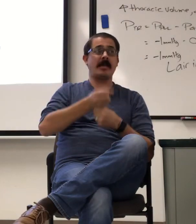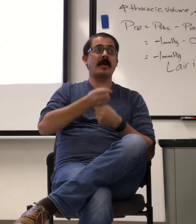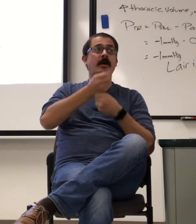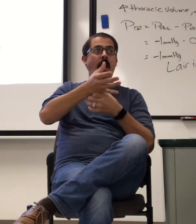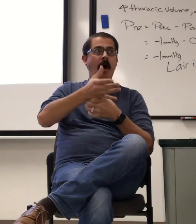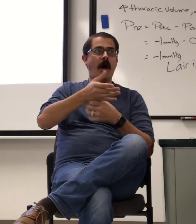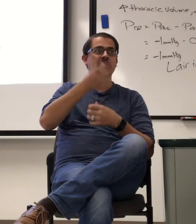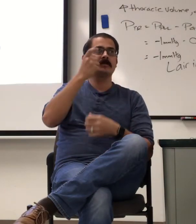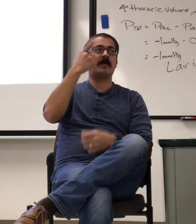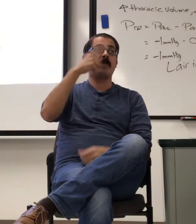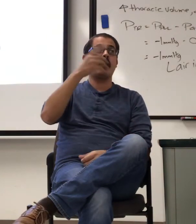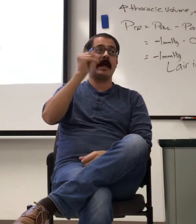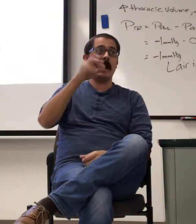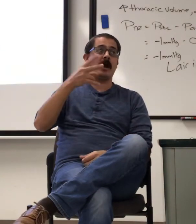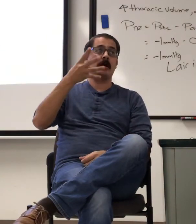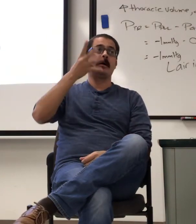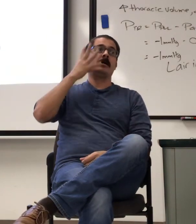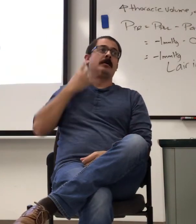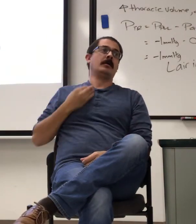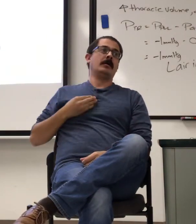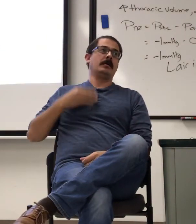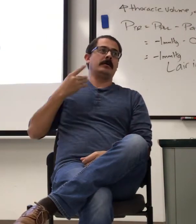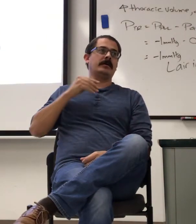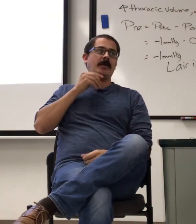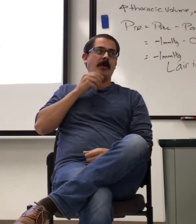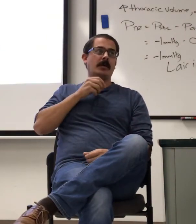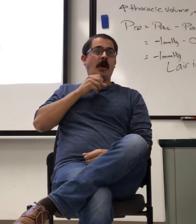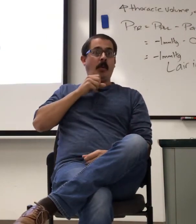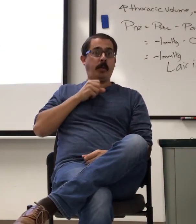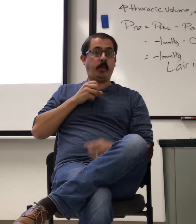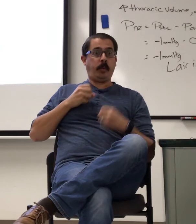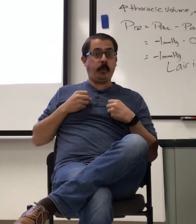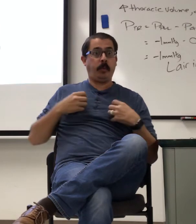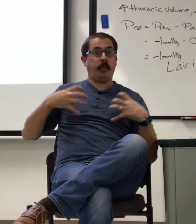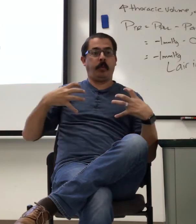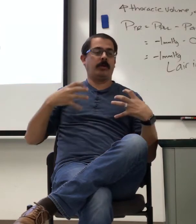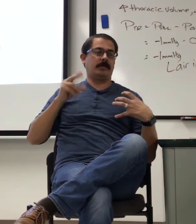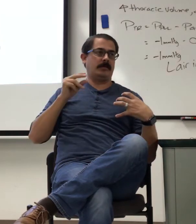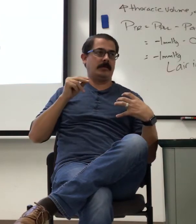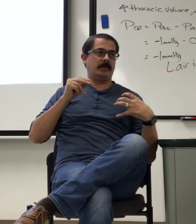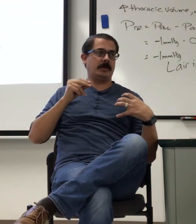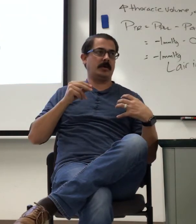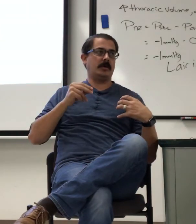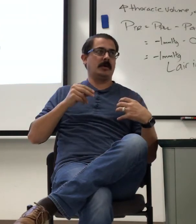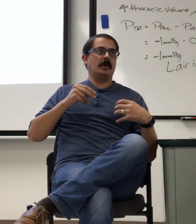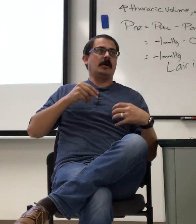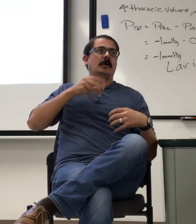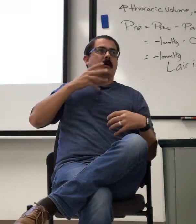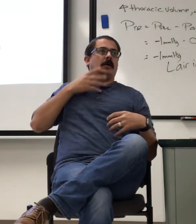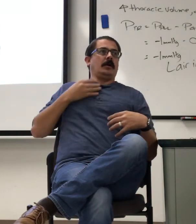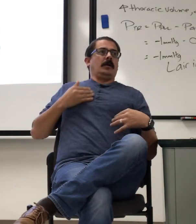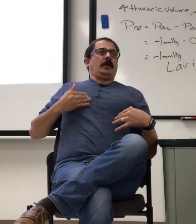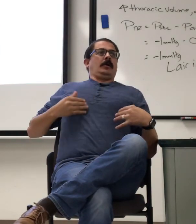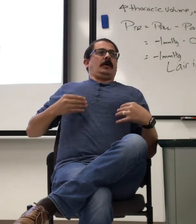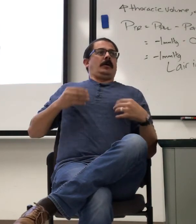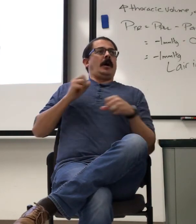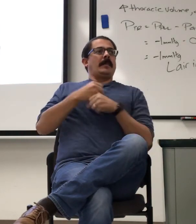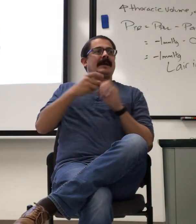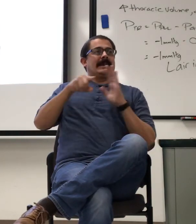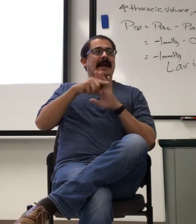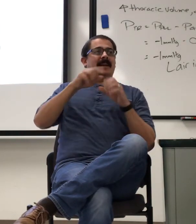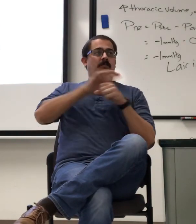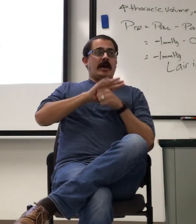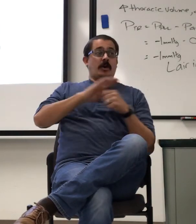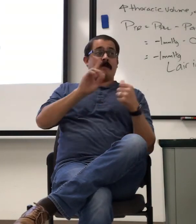the air coming in. Okay, you're not inflating the lung. You're breathing by creating a negative pressure